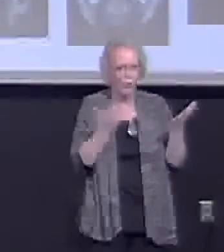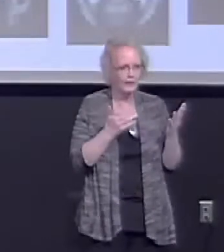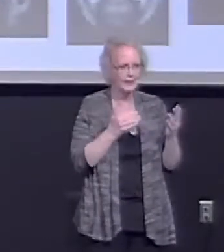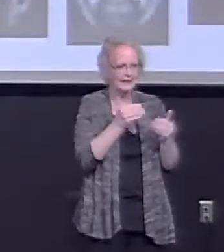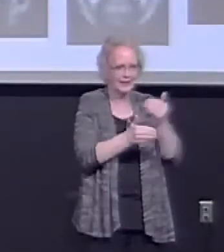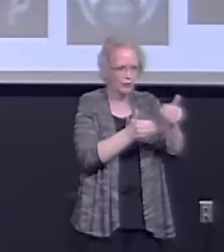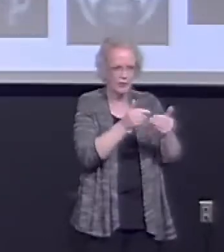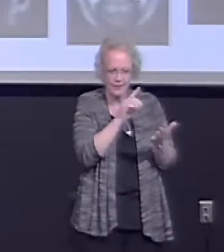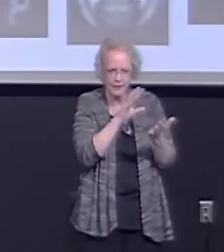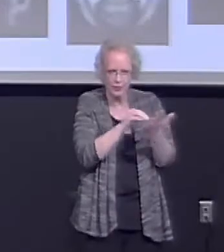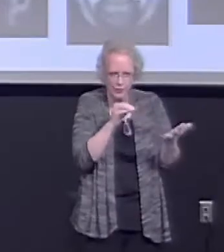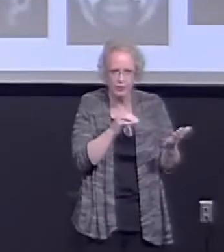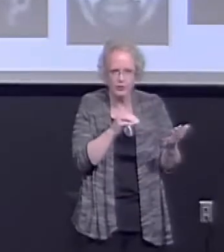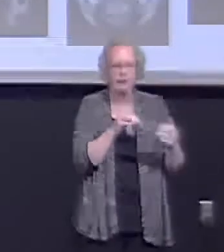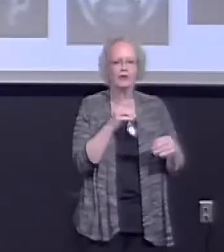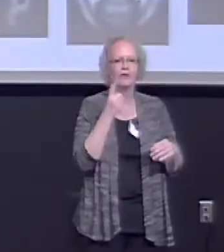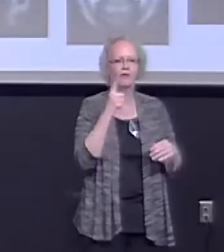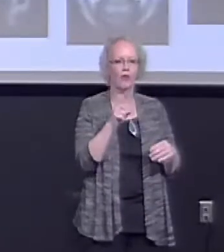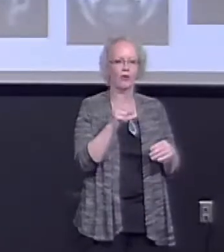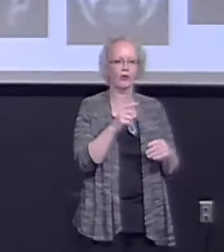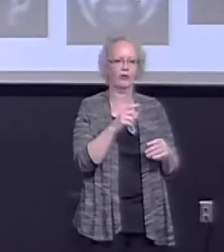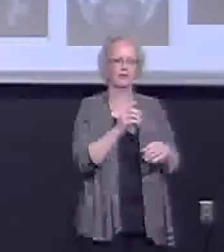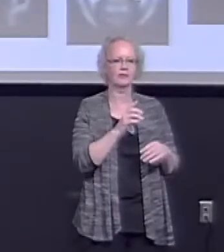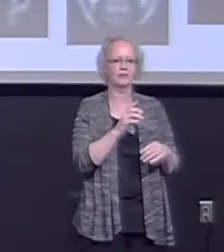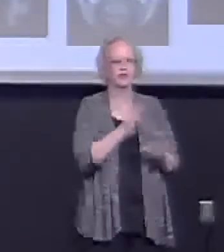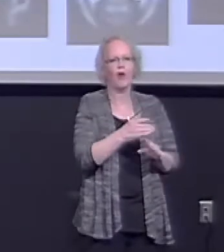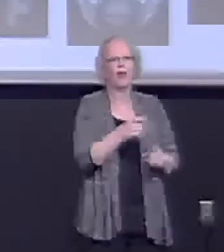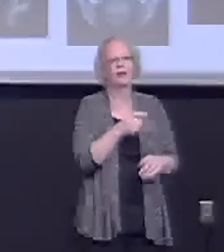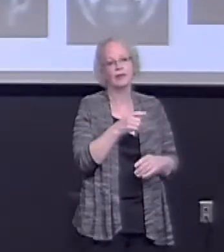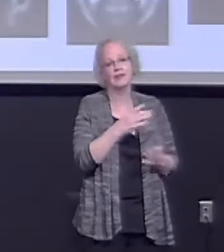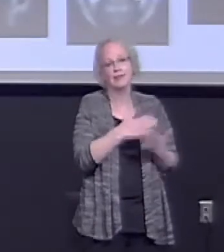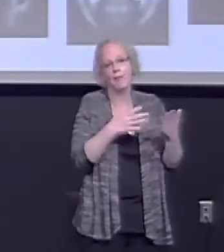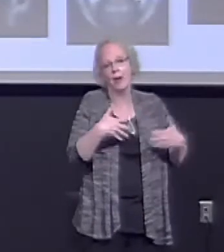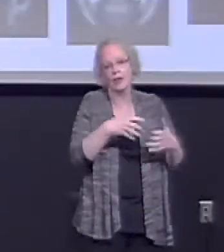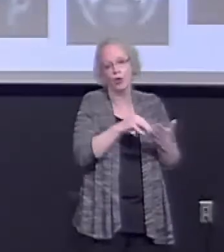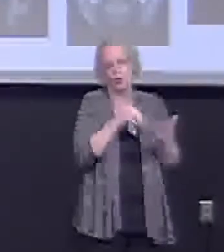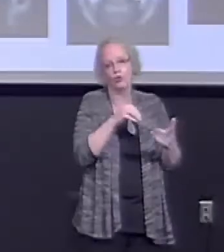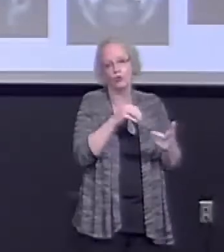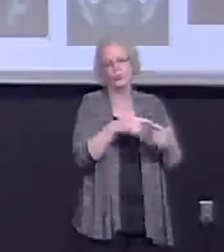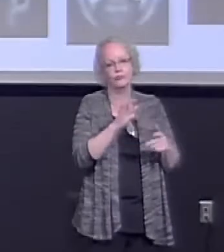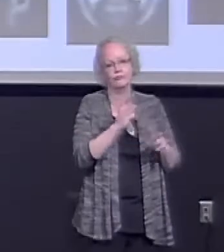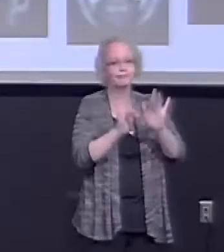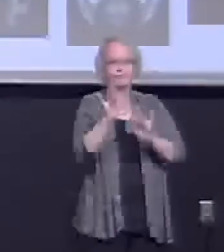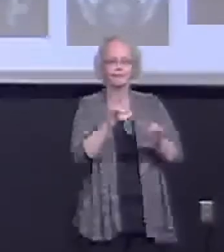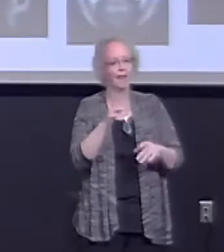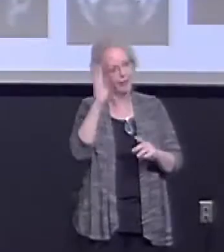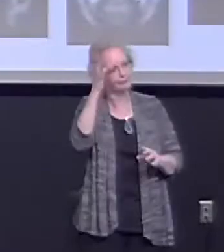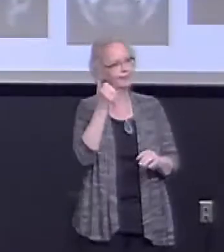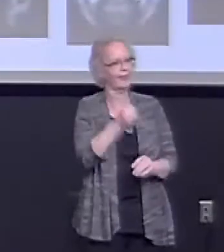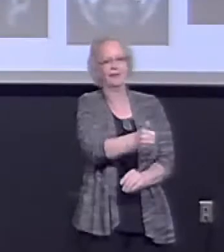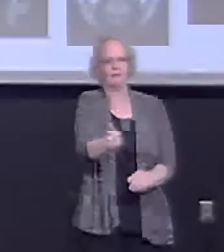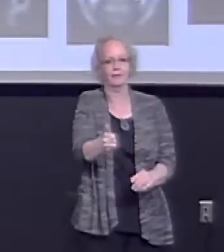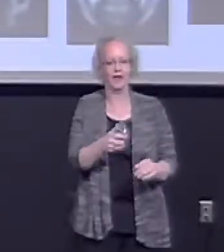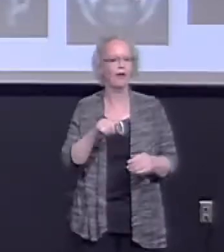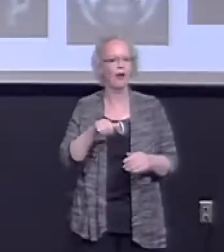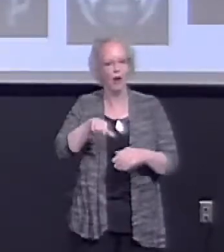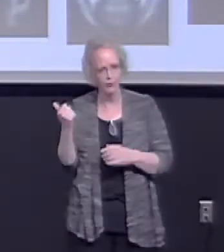to play, self-produced melodies that they've learned to play by themselves, and melodies that they only heard